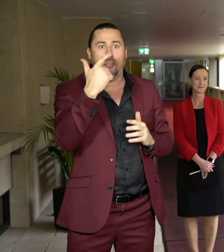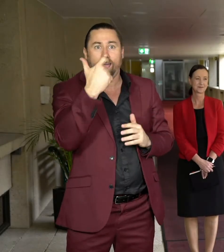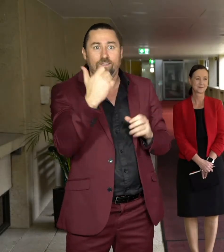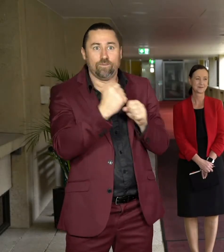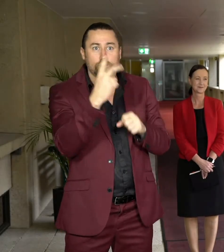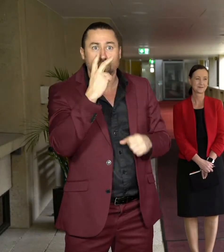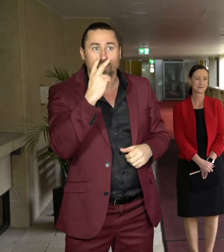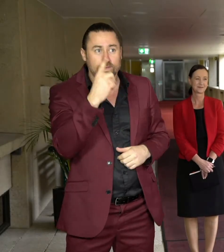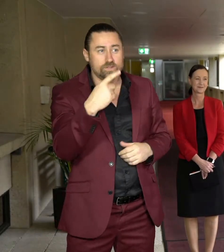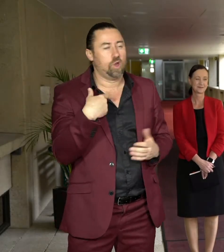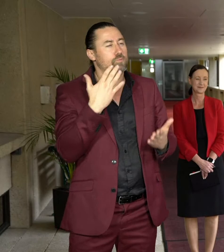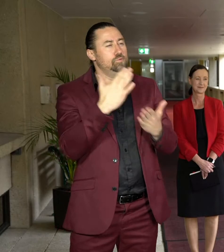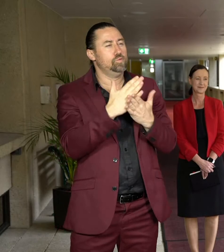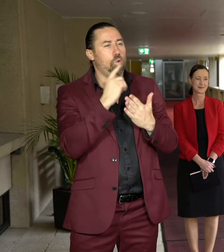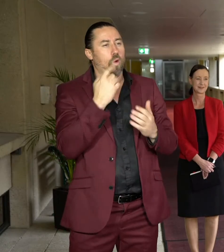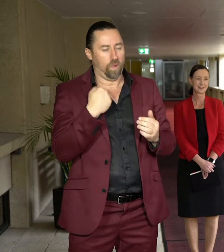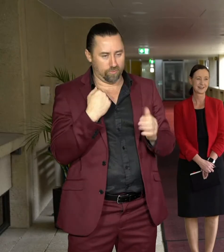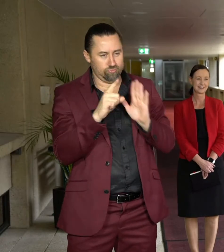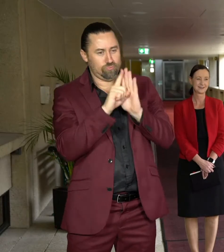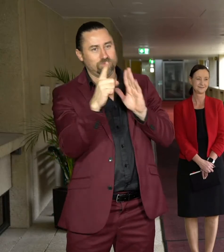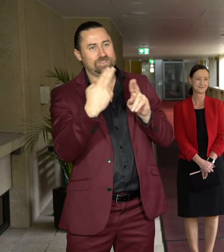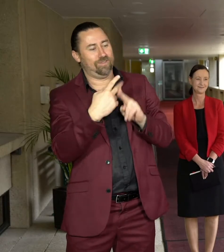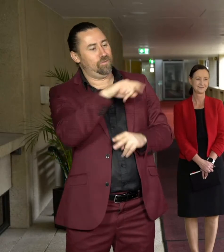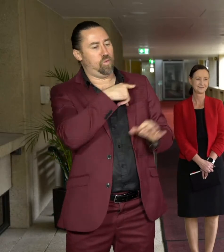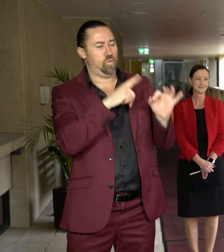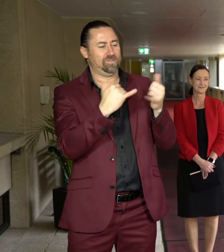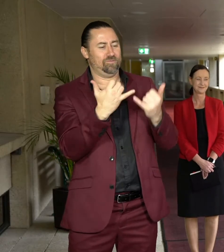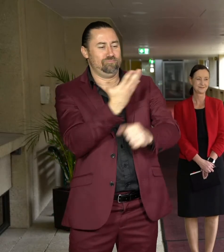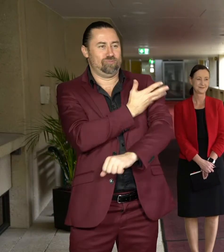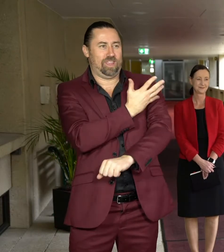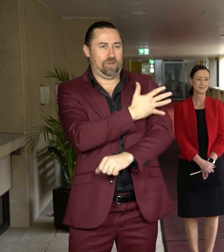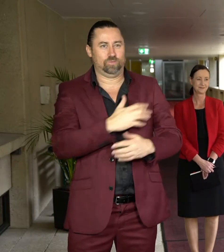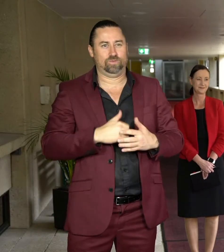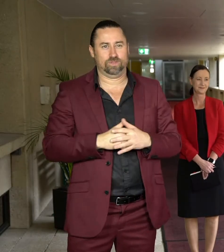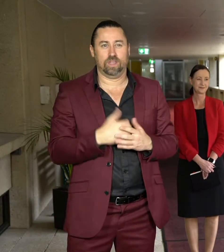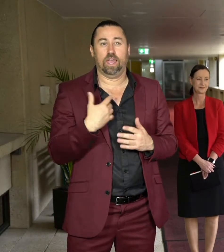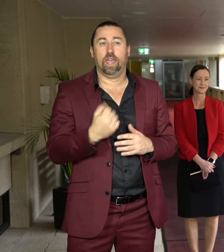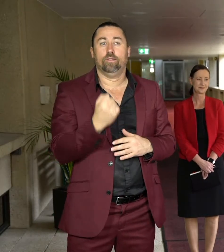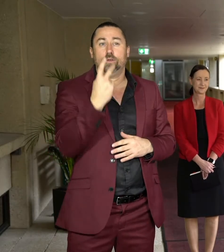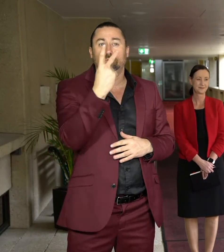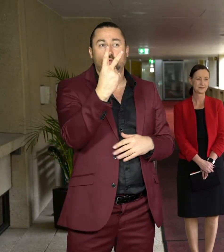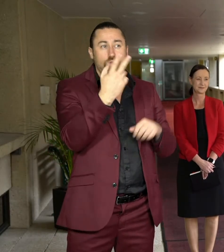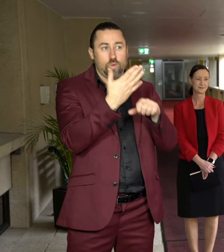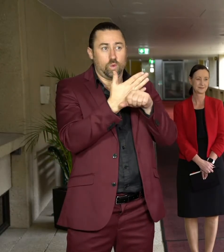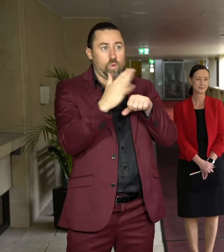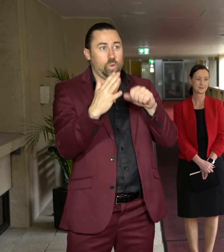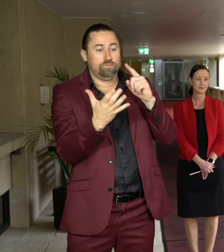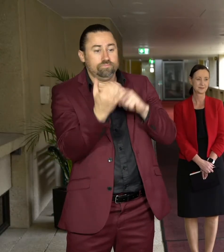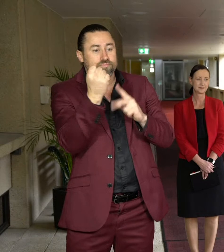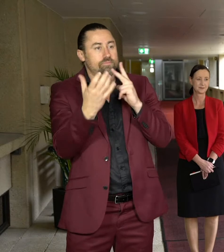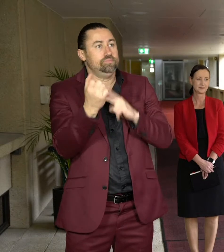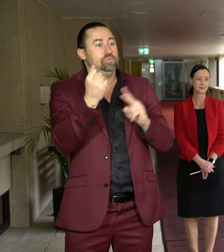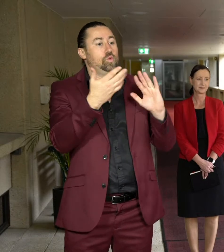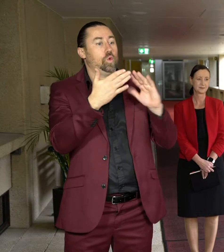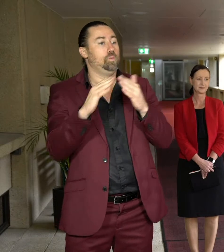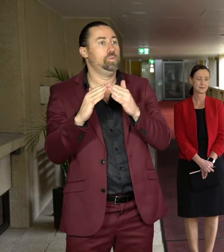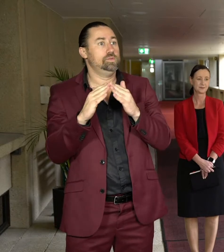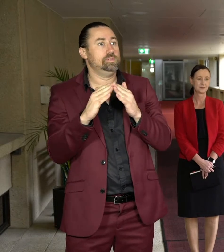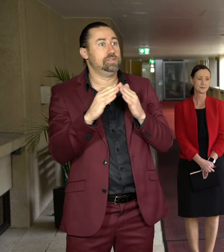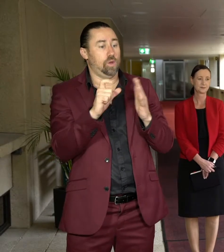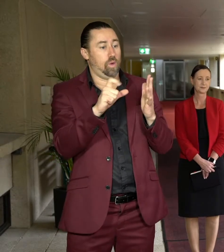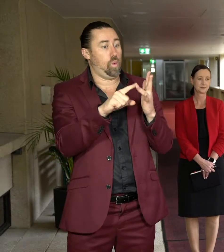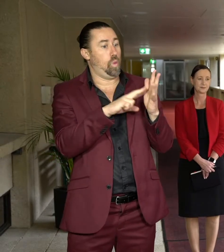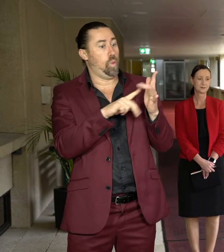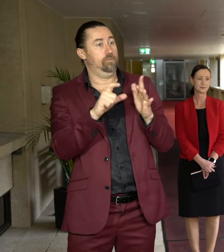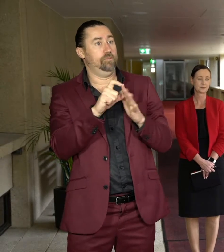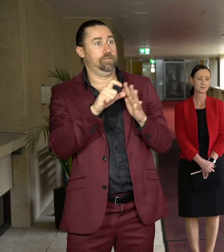sure they, will do Queensland very, very proud. We are reporting 2 new cases of community transmission